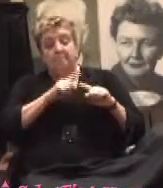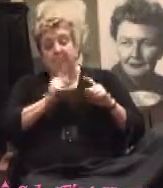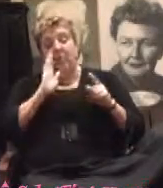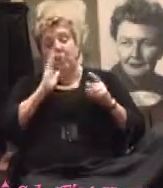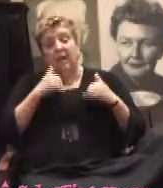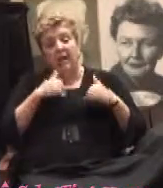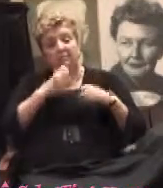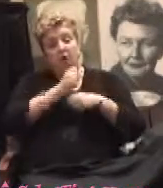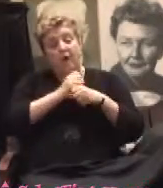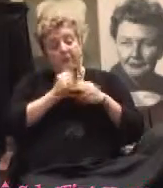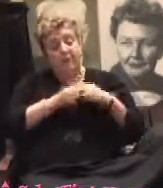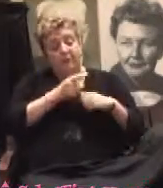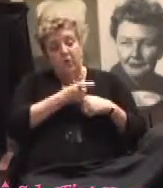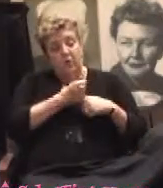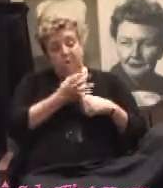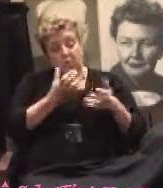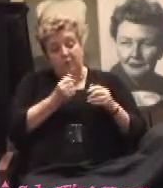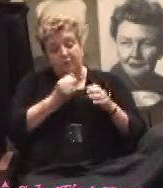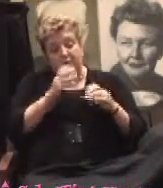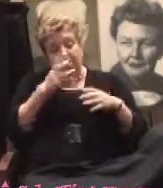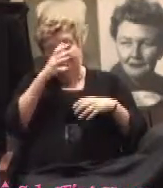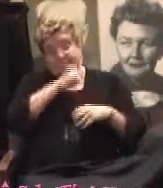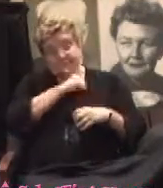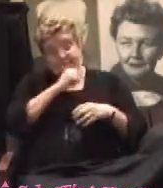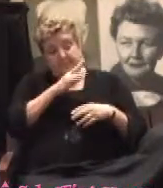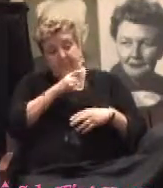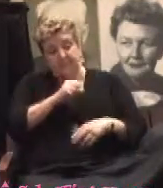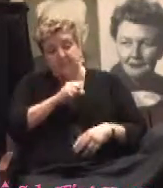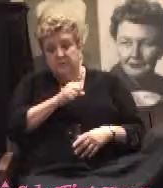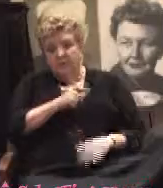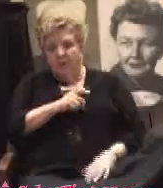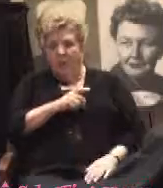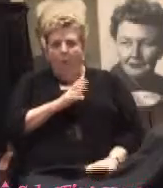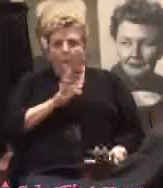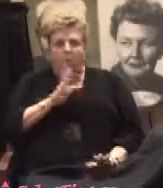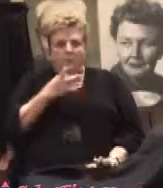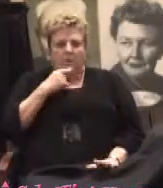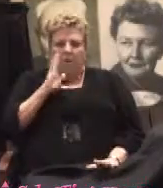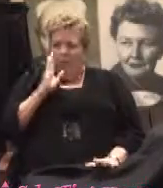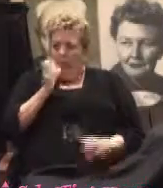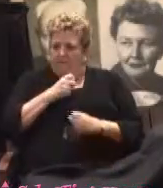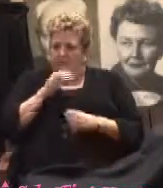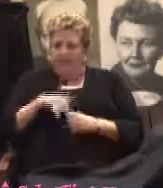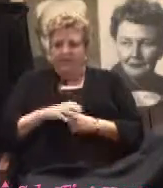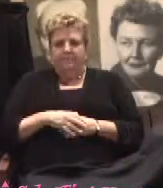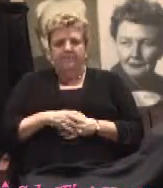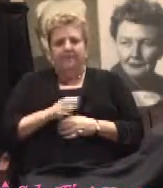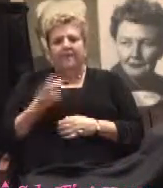then we're going to call it a day, okay?" And I said, "I would so love that." And we've been married for 15 years.